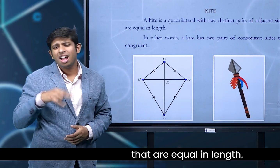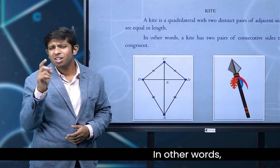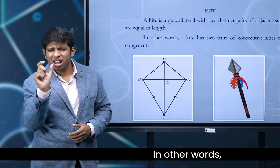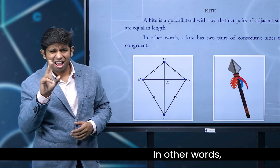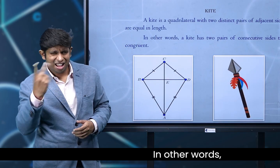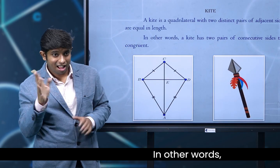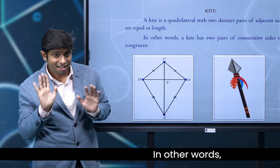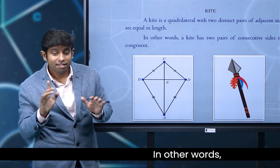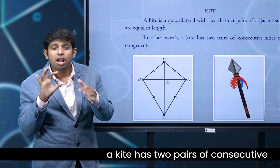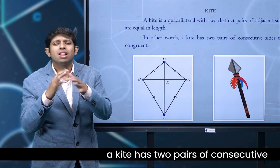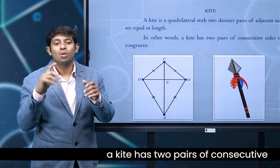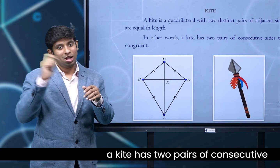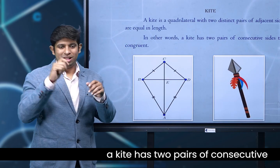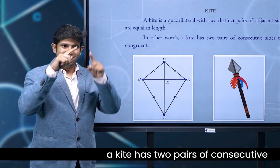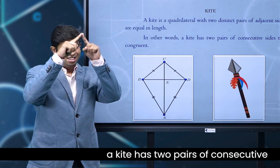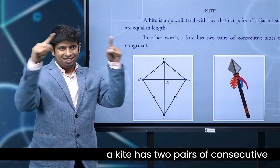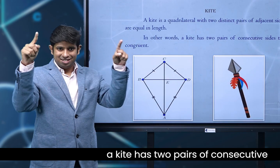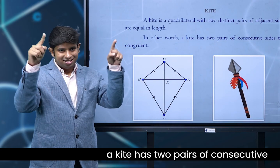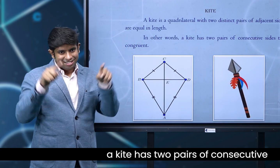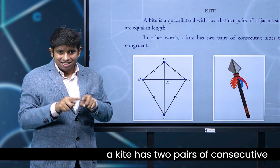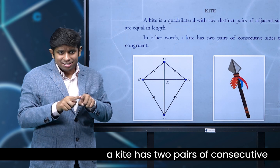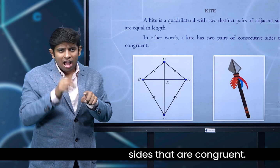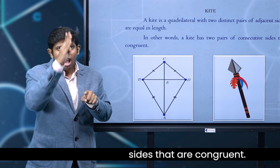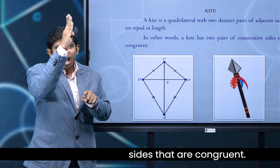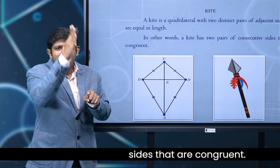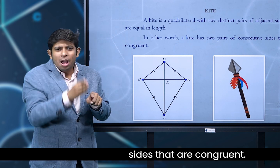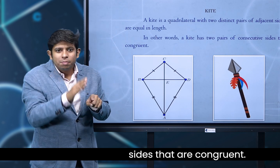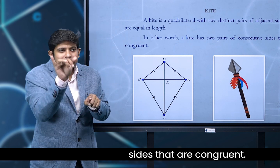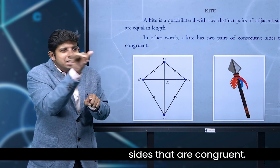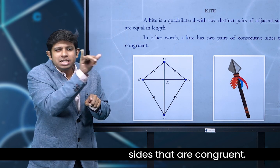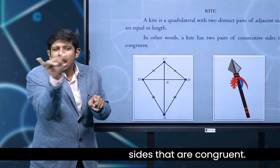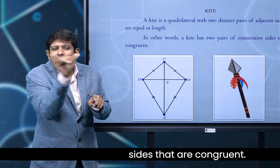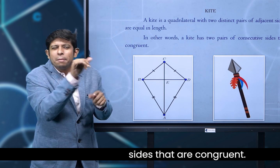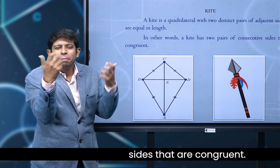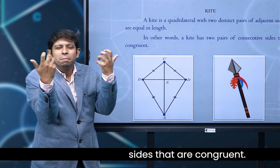In other words, a kite has two pairs of consecutive sides that are congruent.